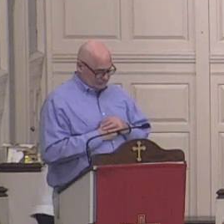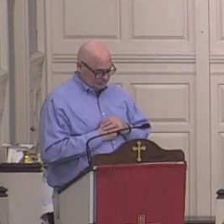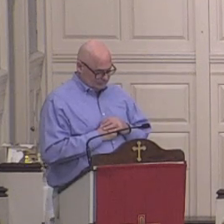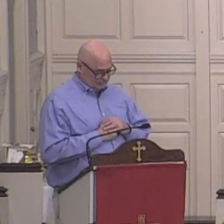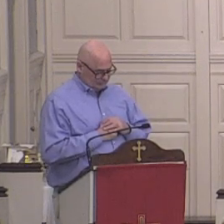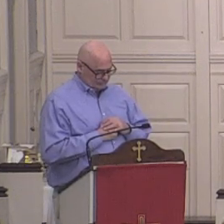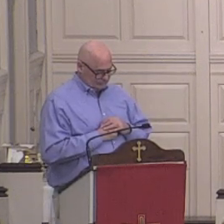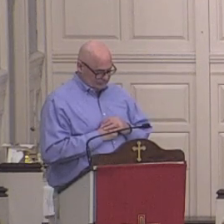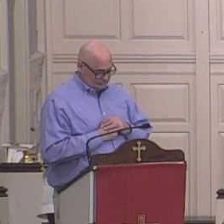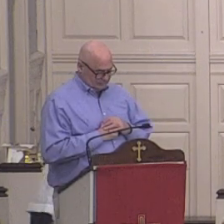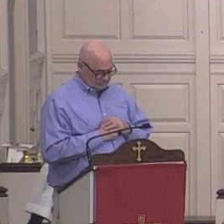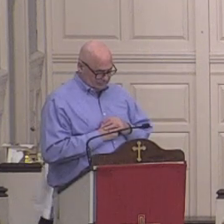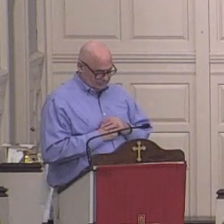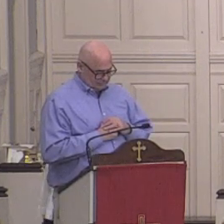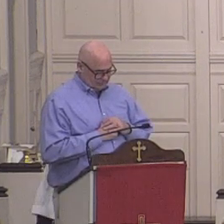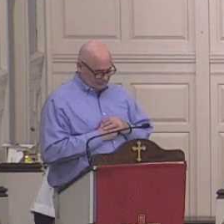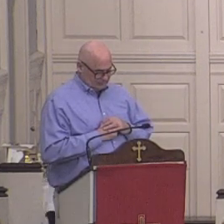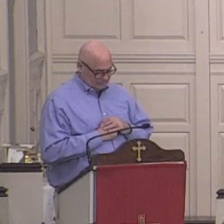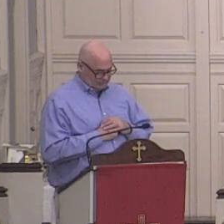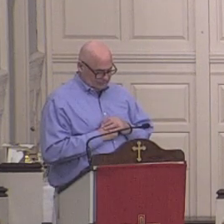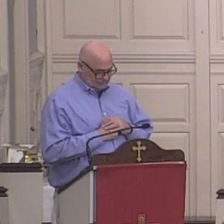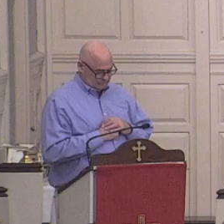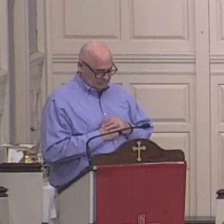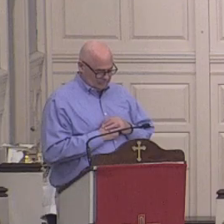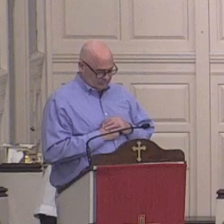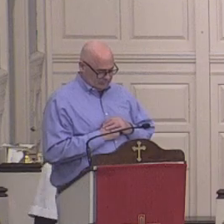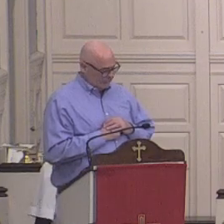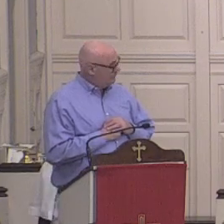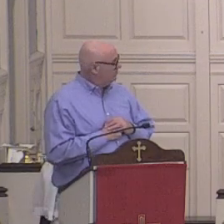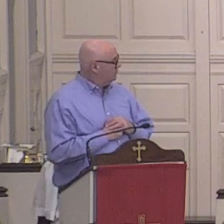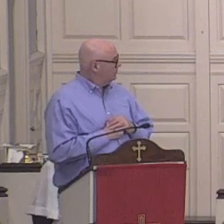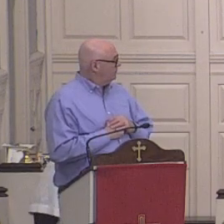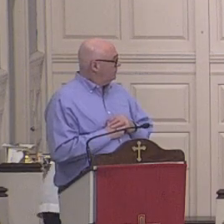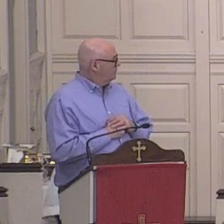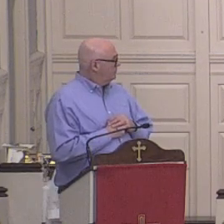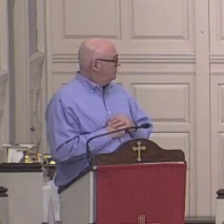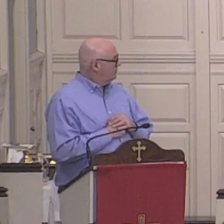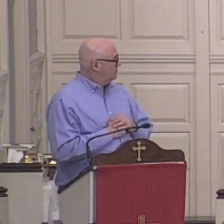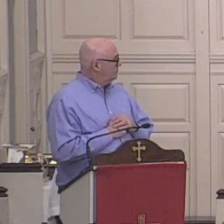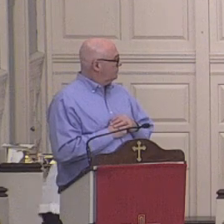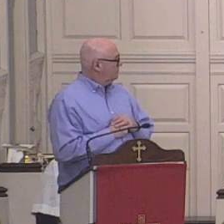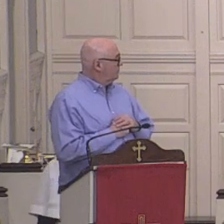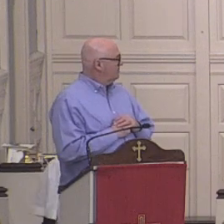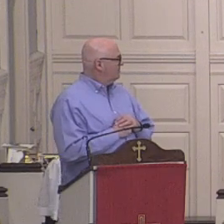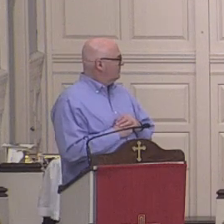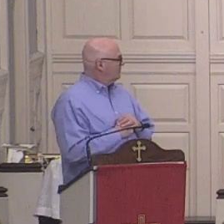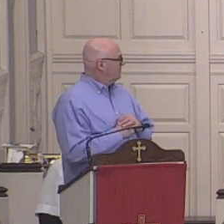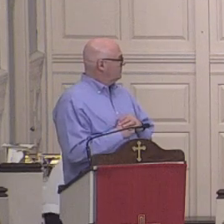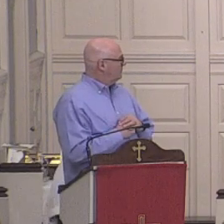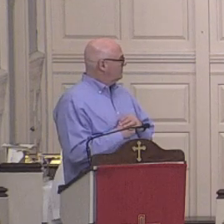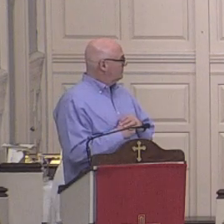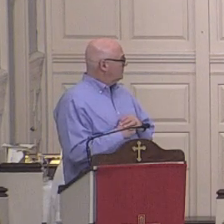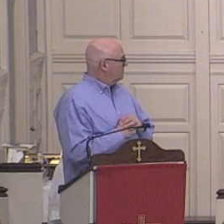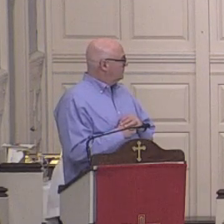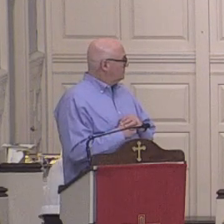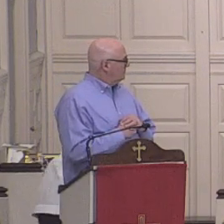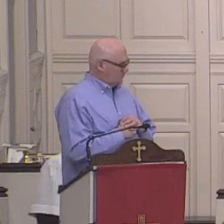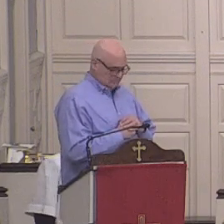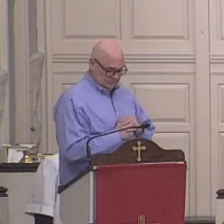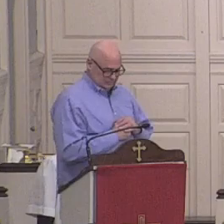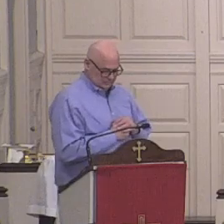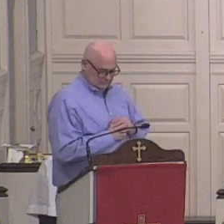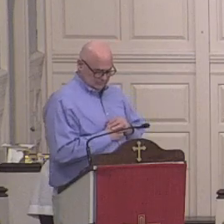And you will see the Son of Man seated at the right hand of the power, in coming with